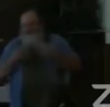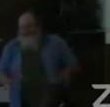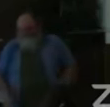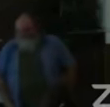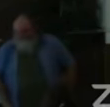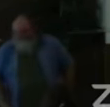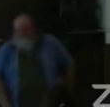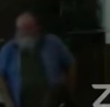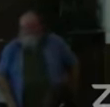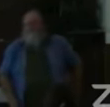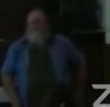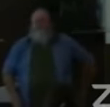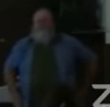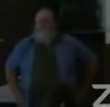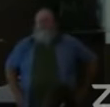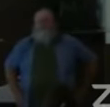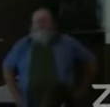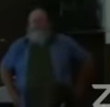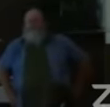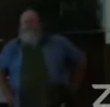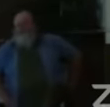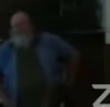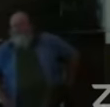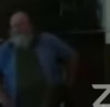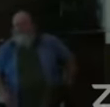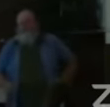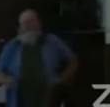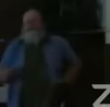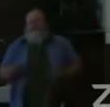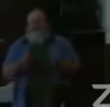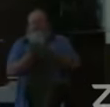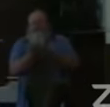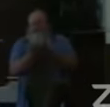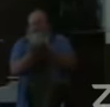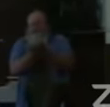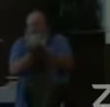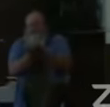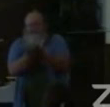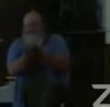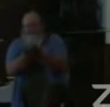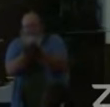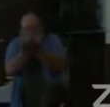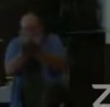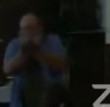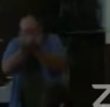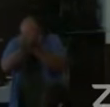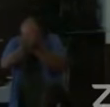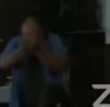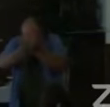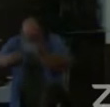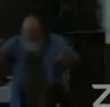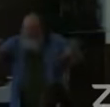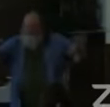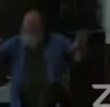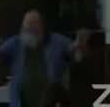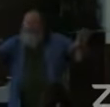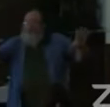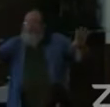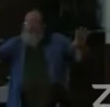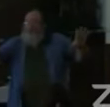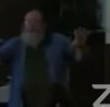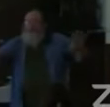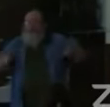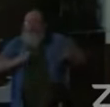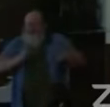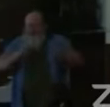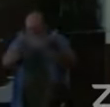they might be experiencing right now. And Lord, as they open their hands right now and say, I let go, Jesus, please take it away. Lord, I pray